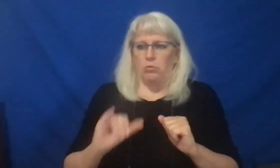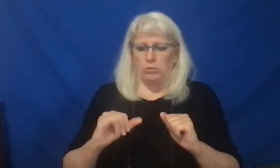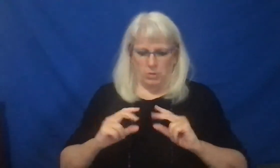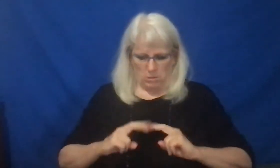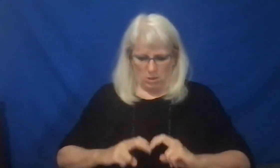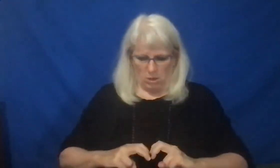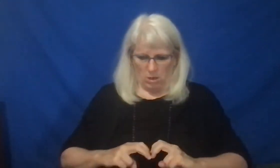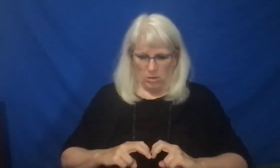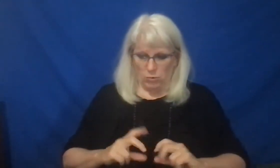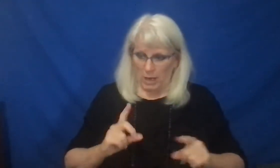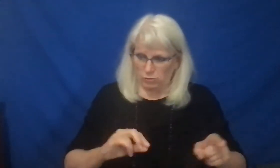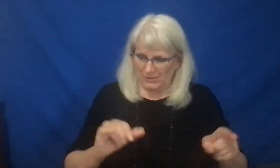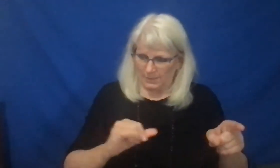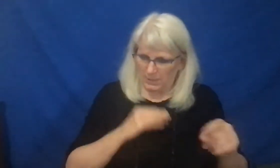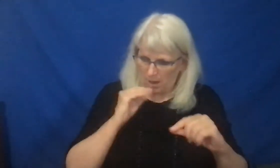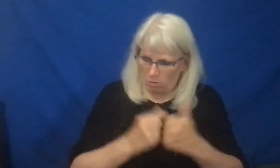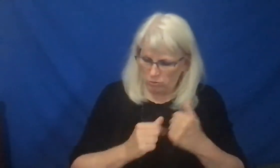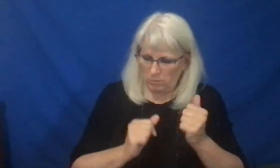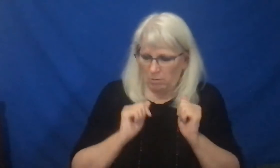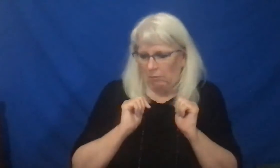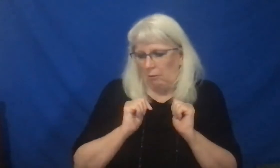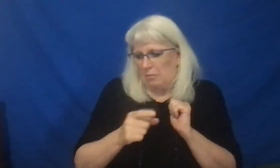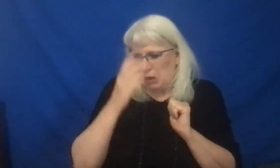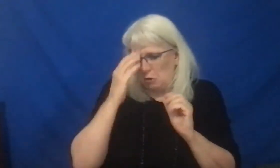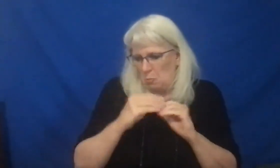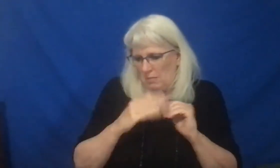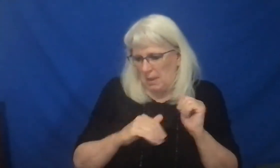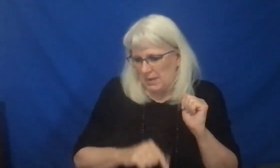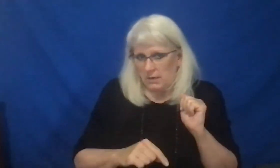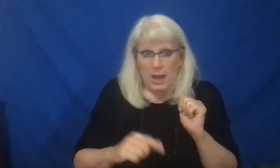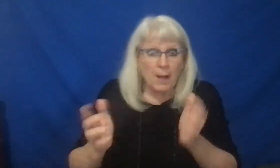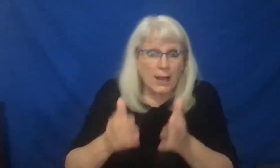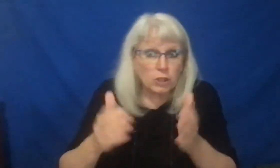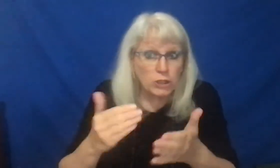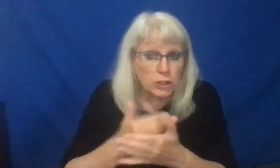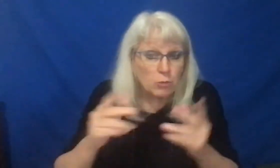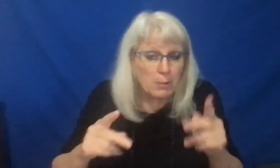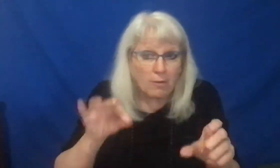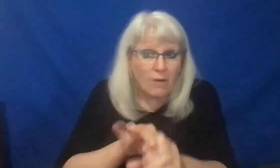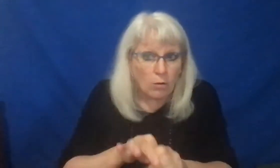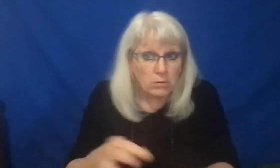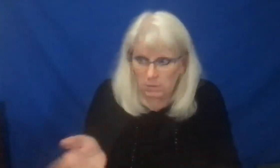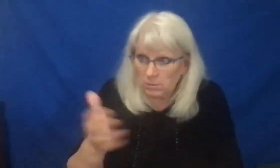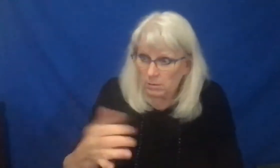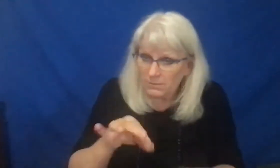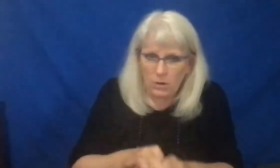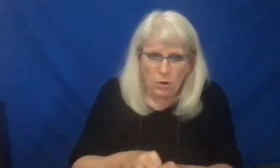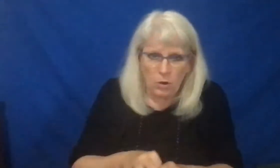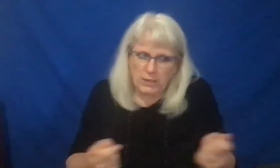group? Am I encouraging the new person to vote? Or am I trying to control it because there's